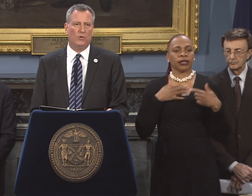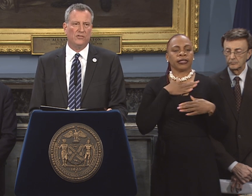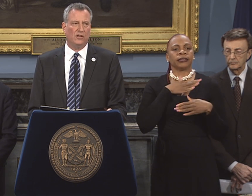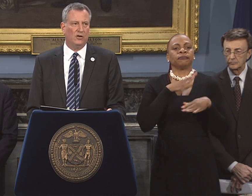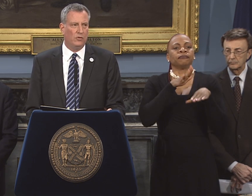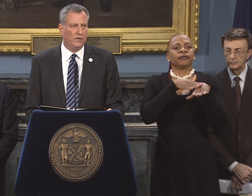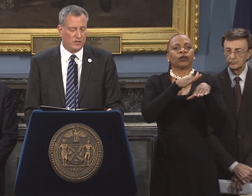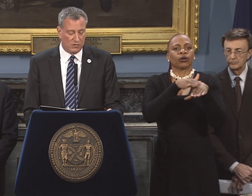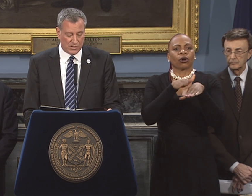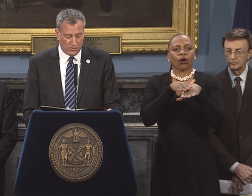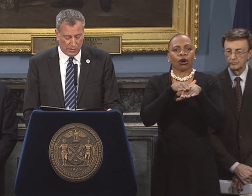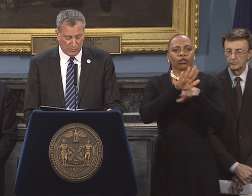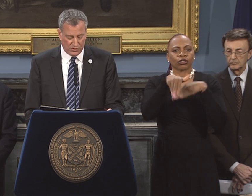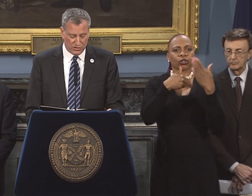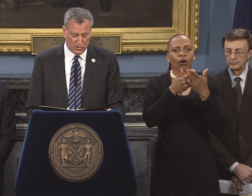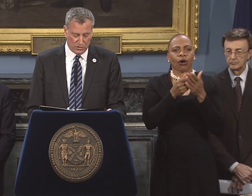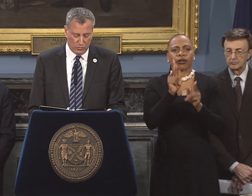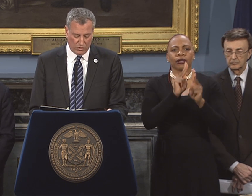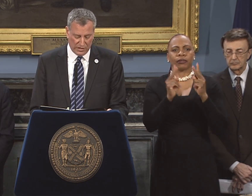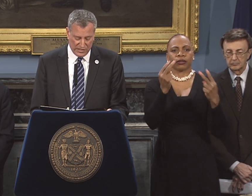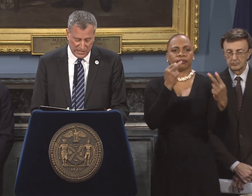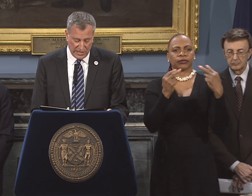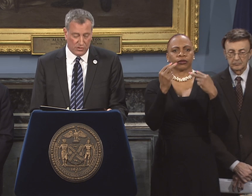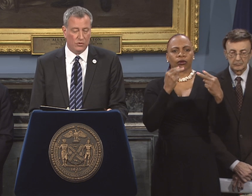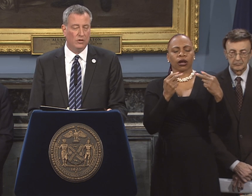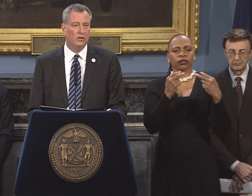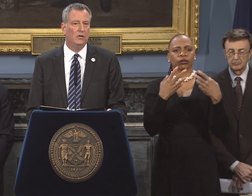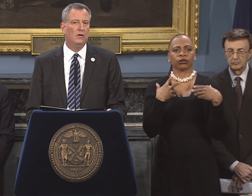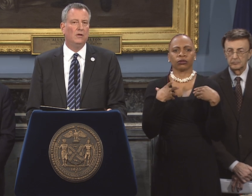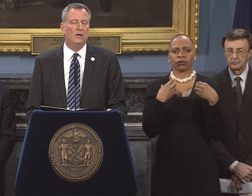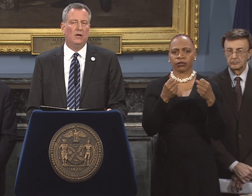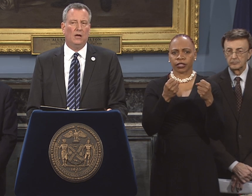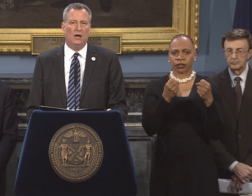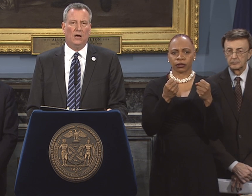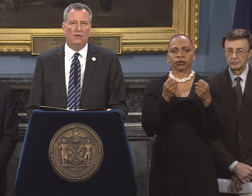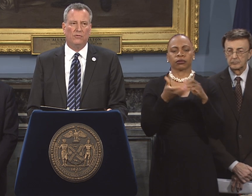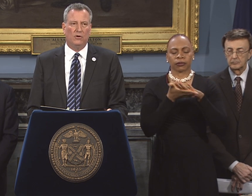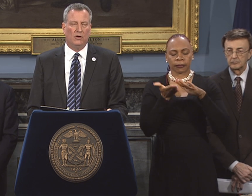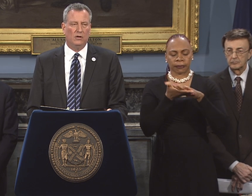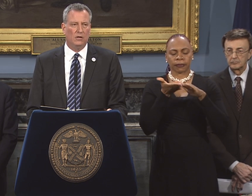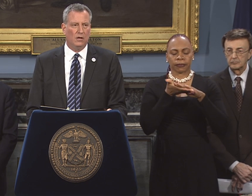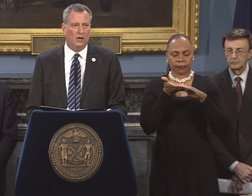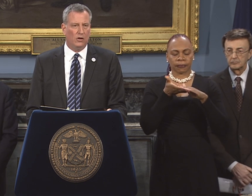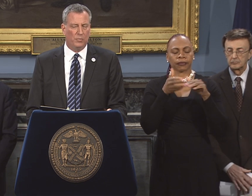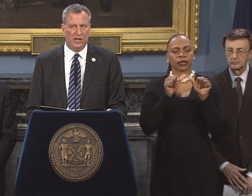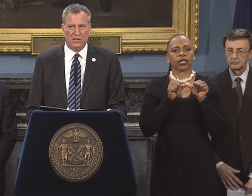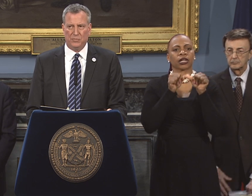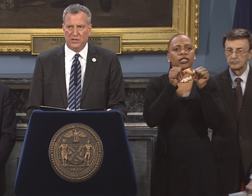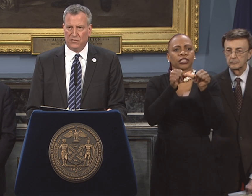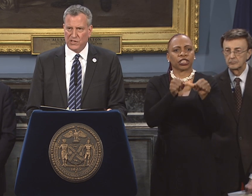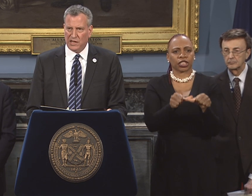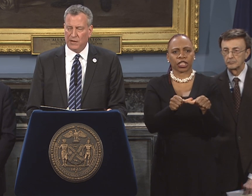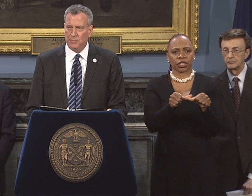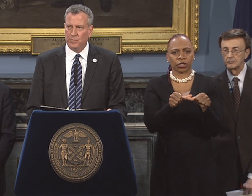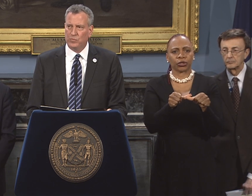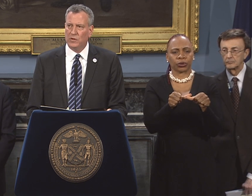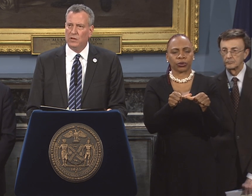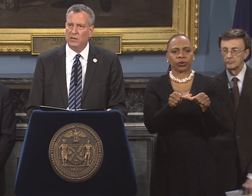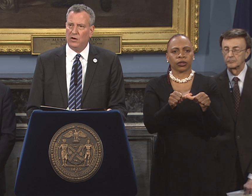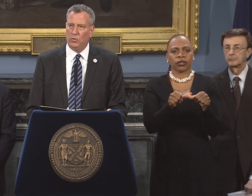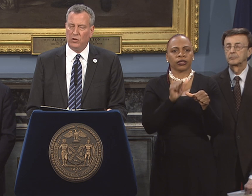here, everyone watching at home, that these rescue operations will continue for an open-ended period of